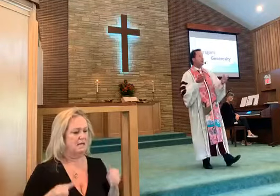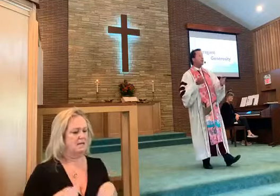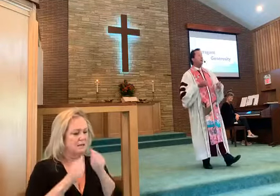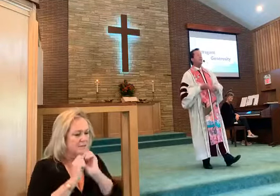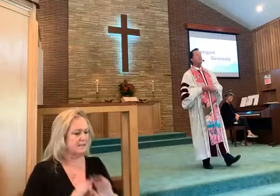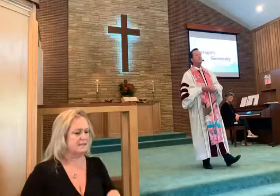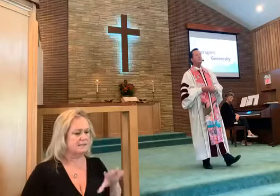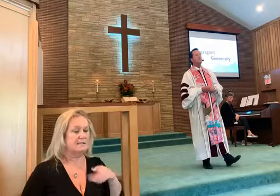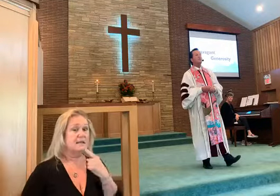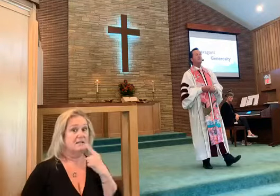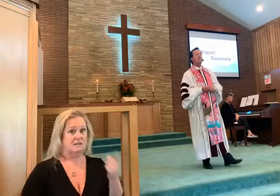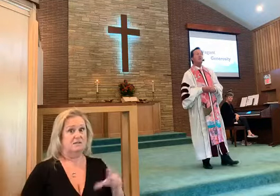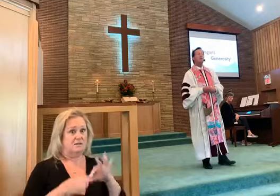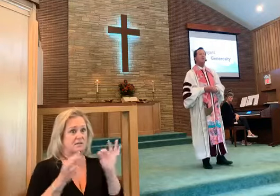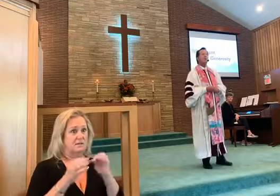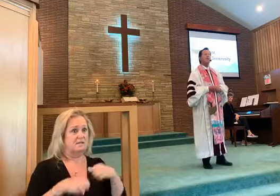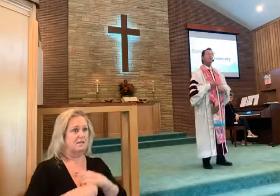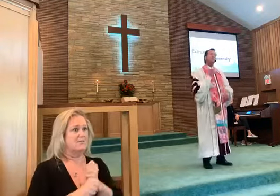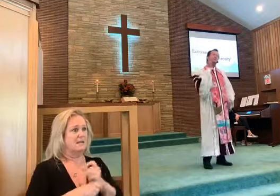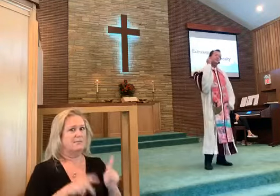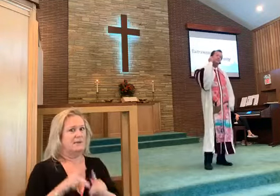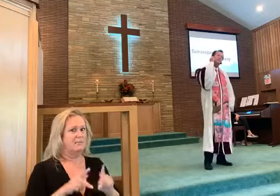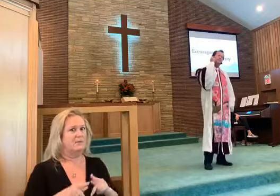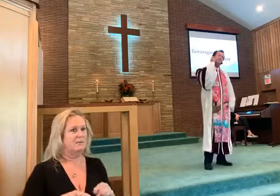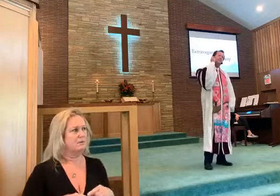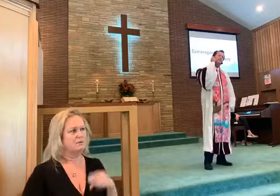to tell stories that make people go,